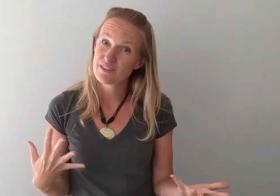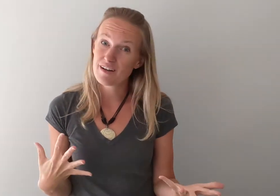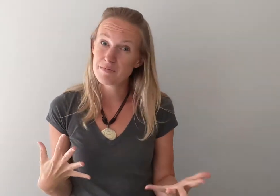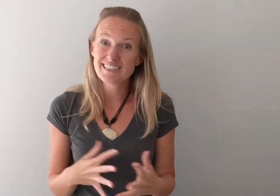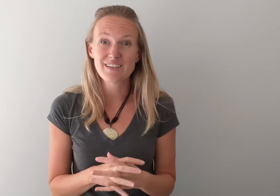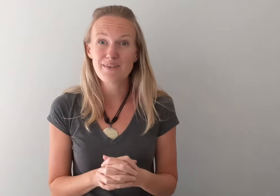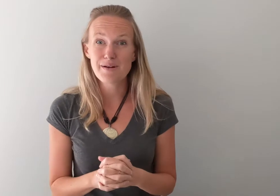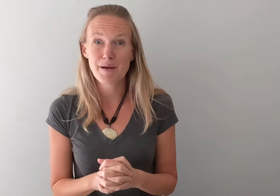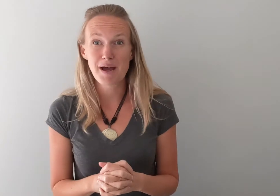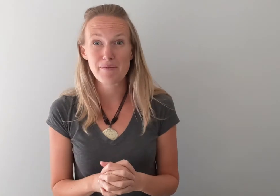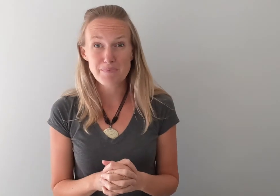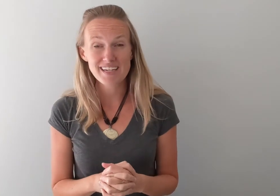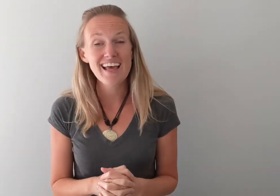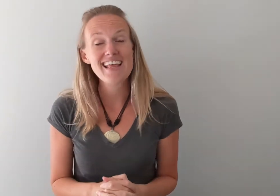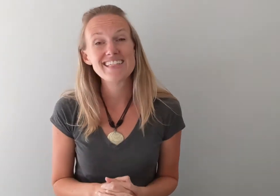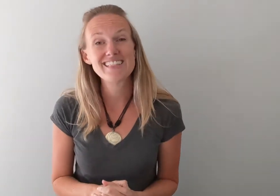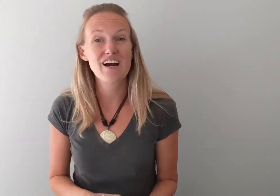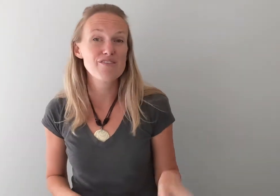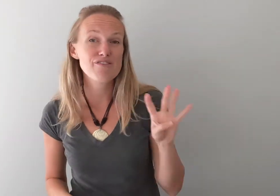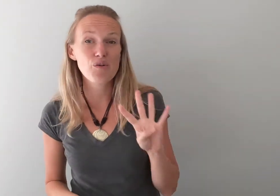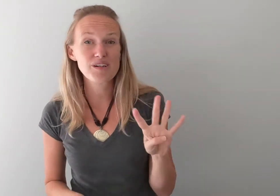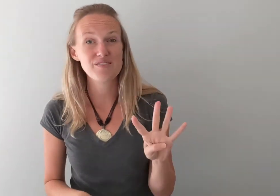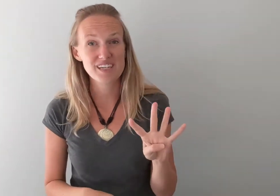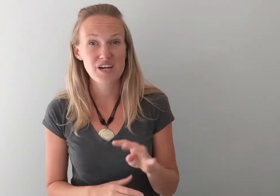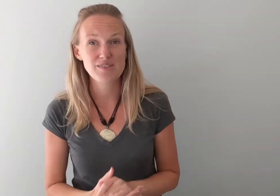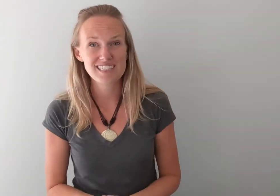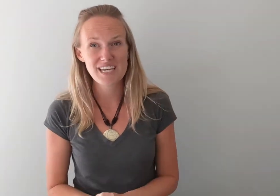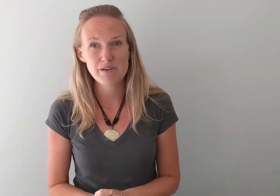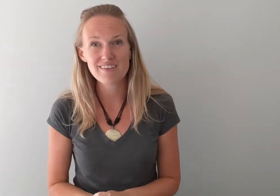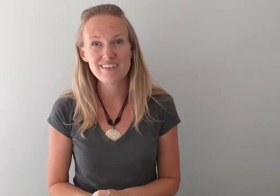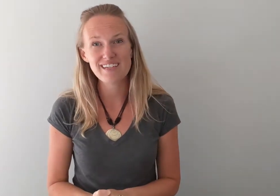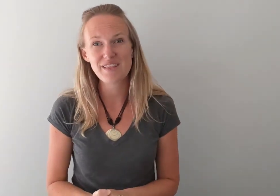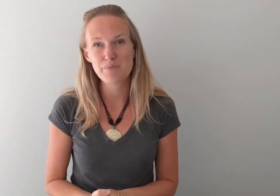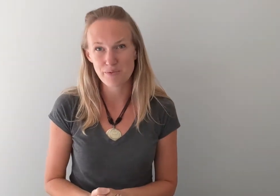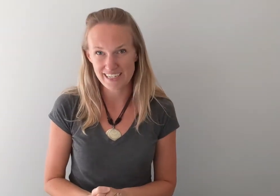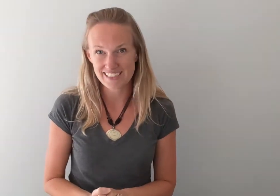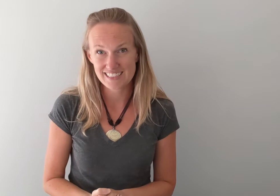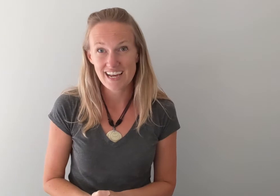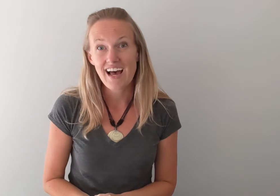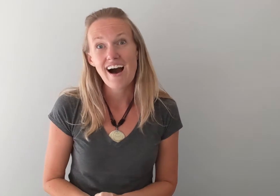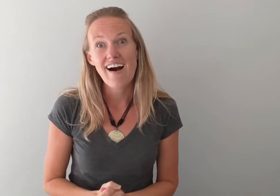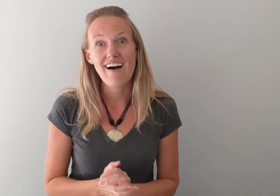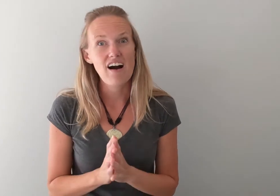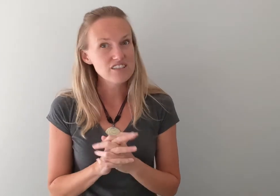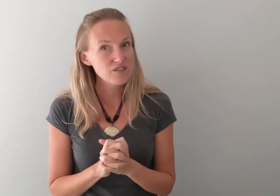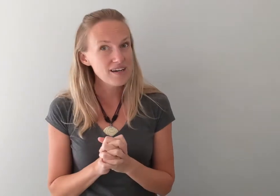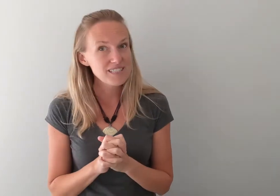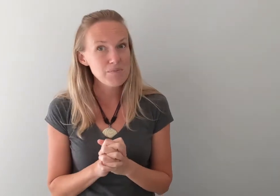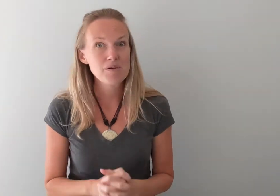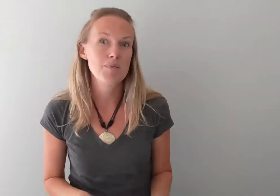called Bless the Lord by Redman. This is our fourth video. Today we are learning the bridge. Also housekeeping, remember